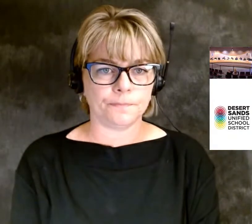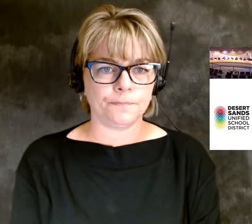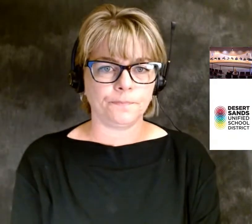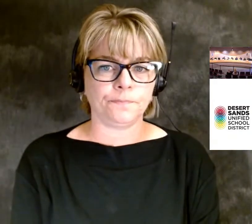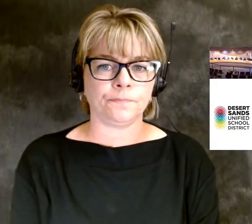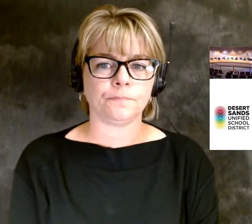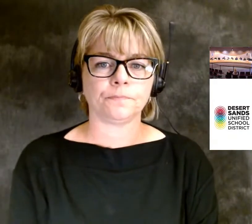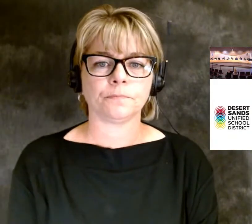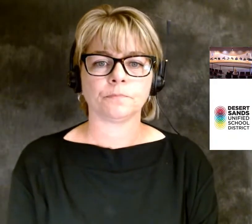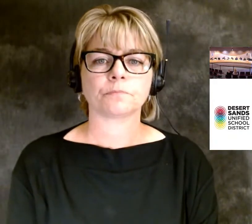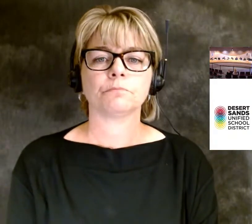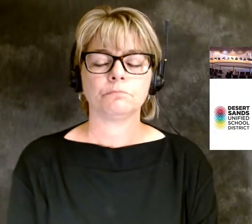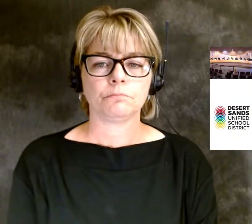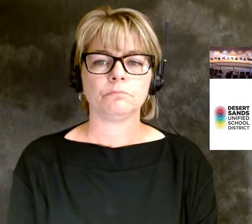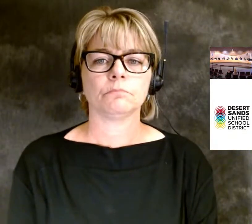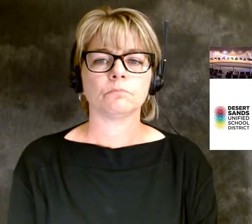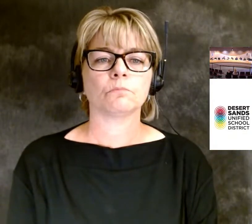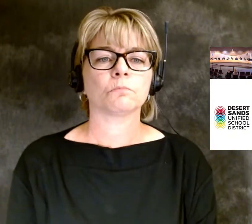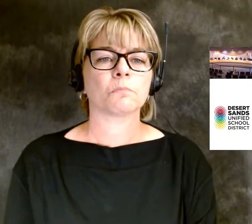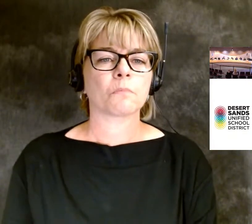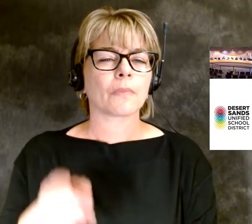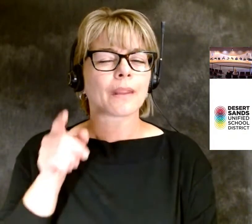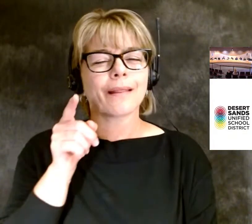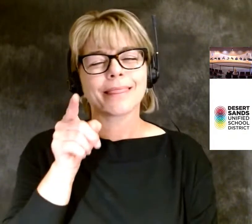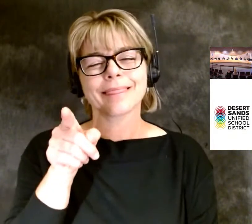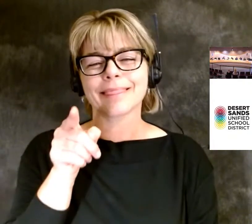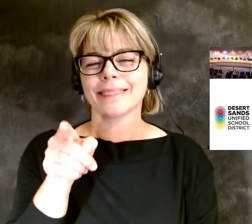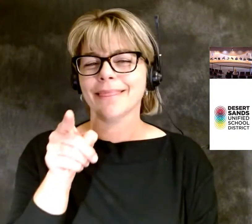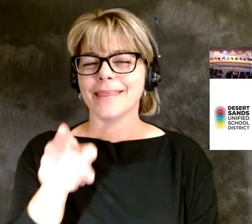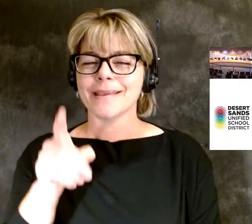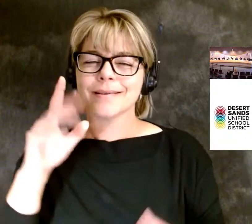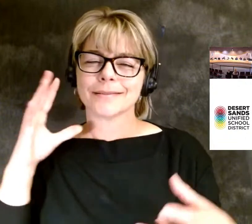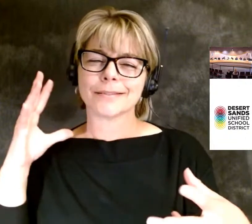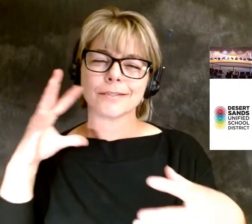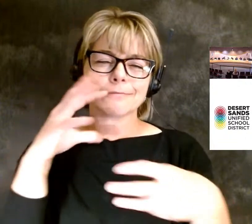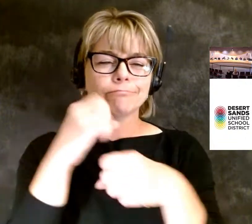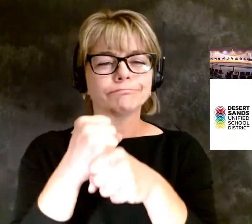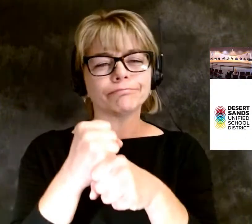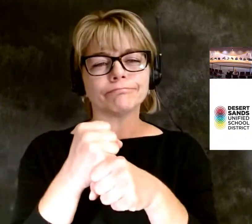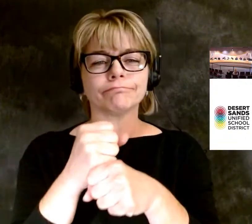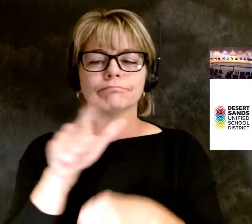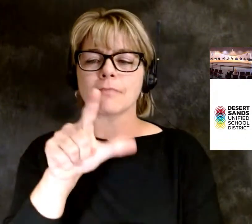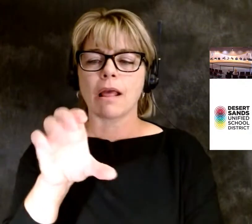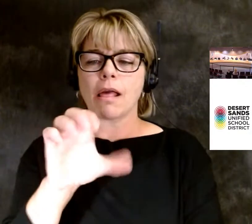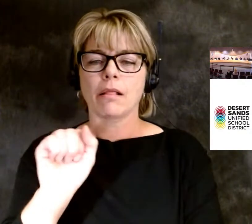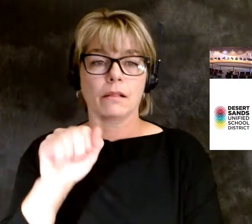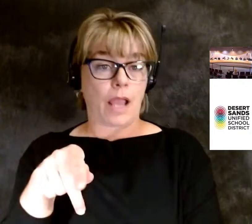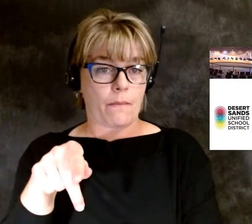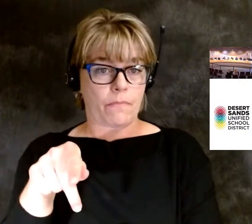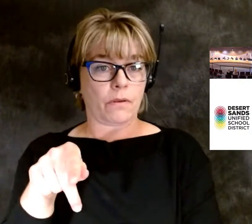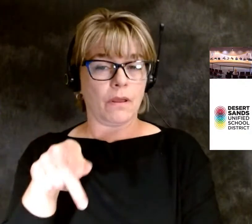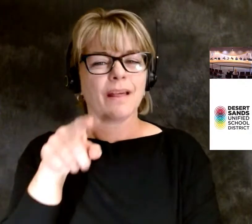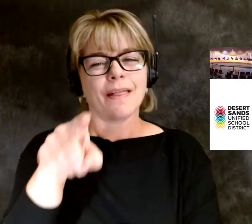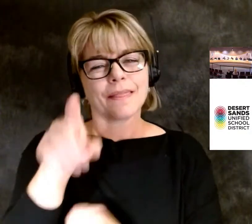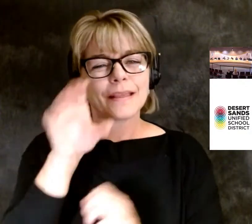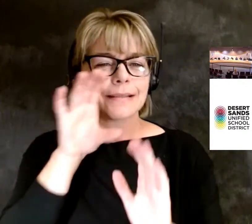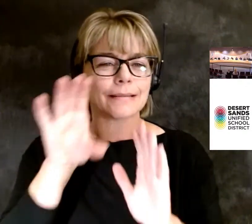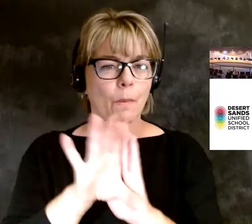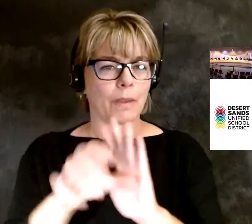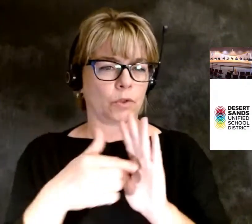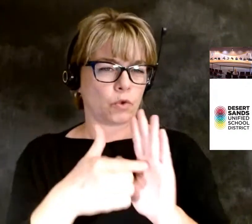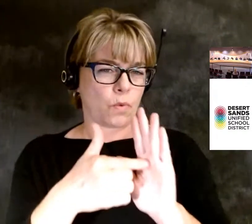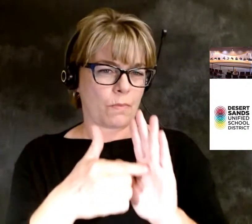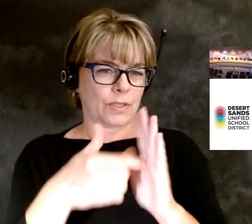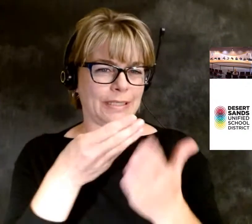You got to put that back. Yeah, there it is. So this just encapsulates the LCAP. Basically, what you're seeing here is the pictorial representation of the